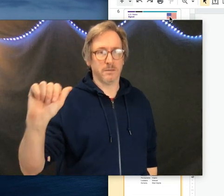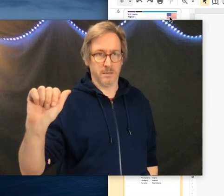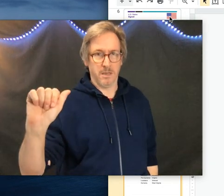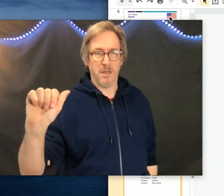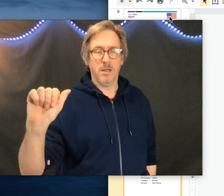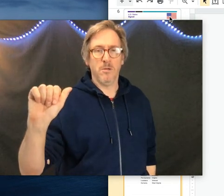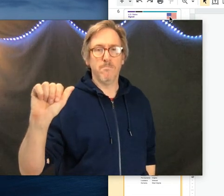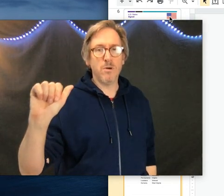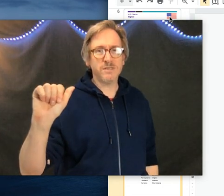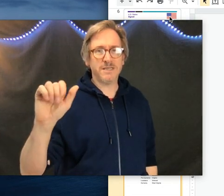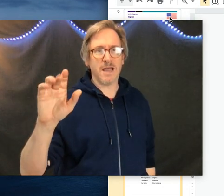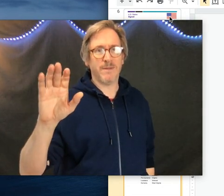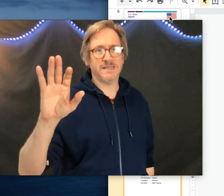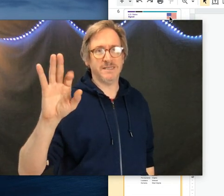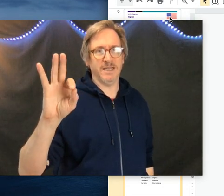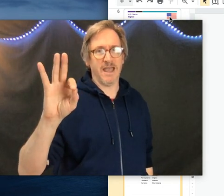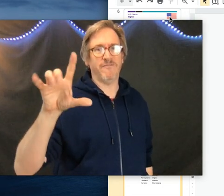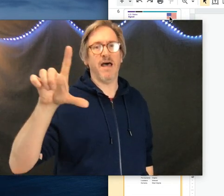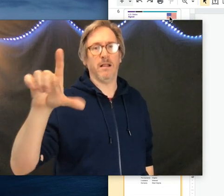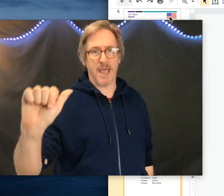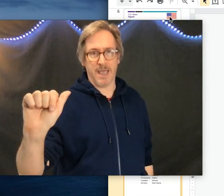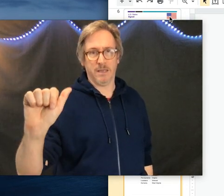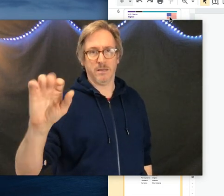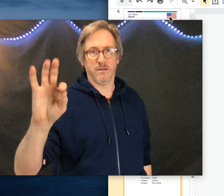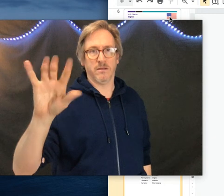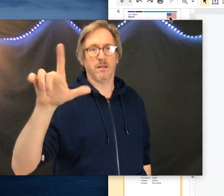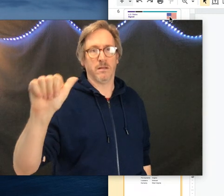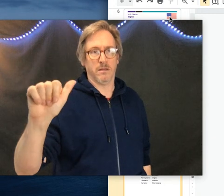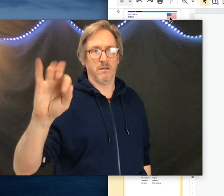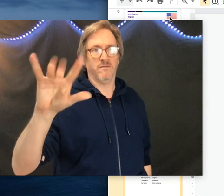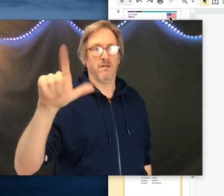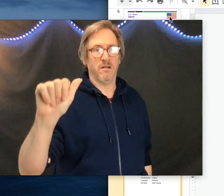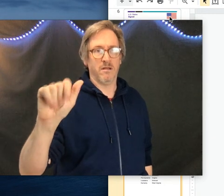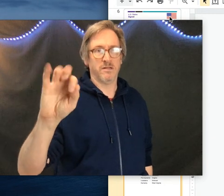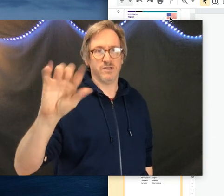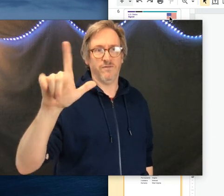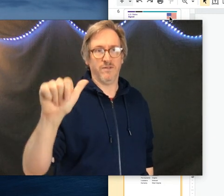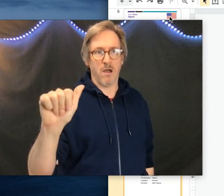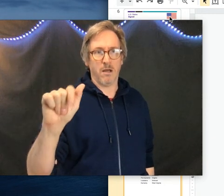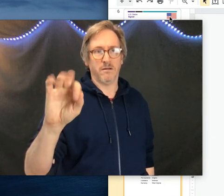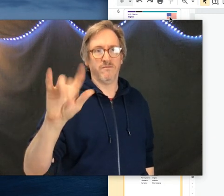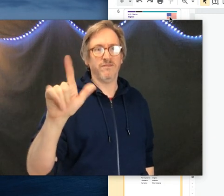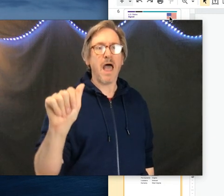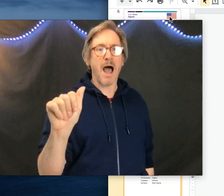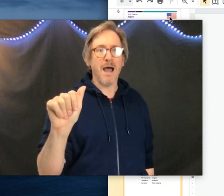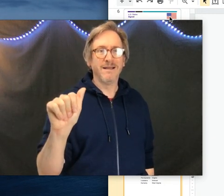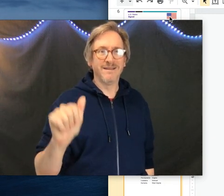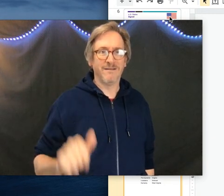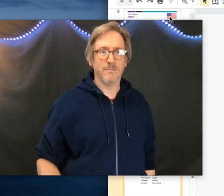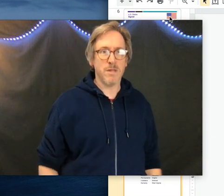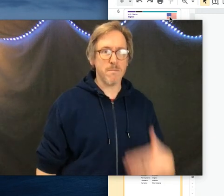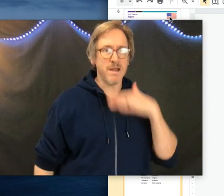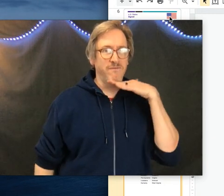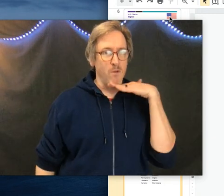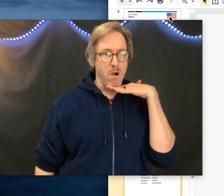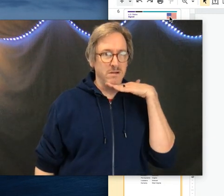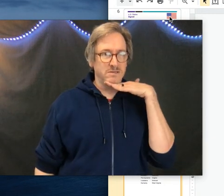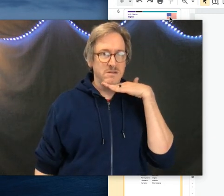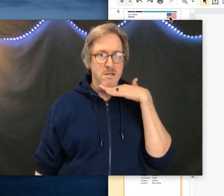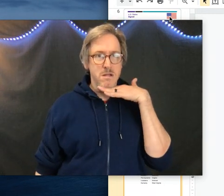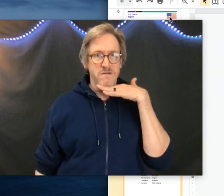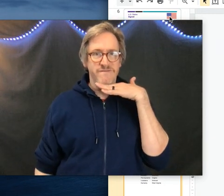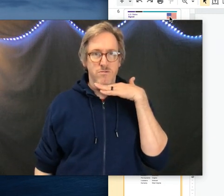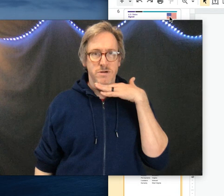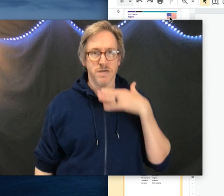Florida, most of the time I see FLA. So flaw. There are many